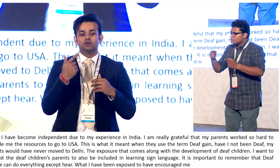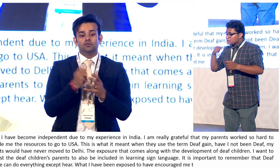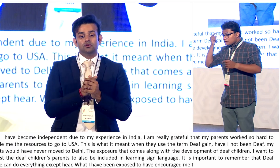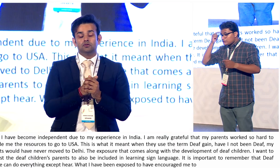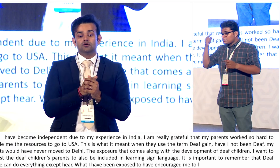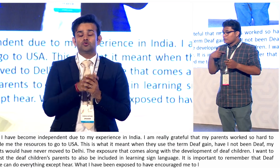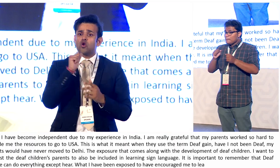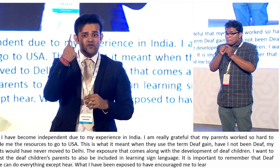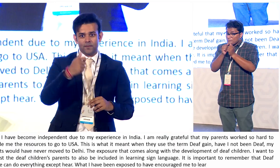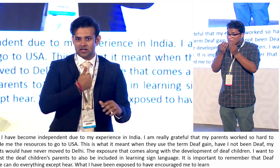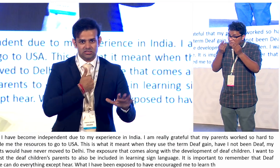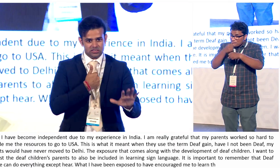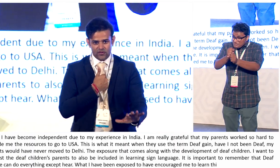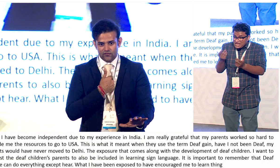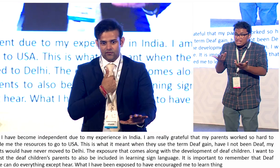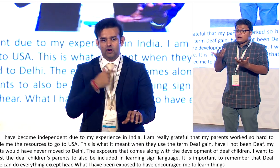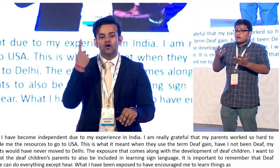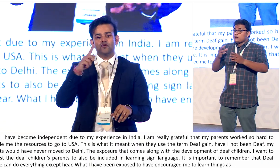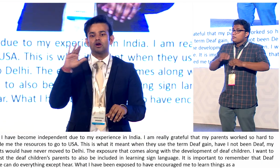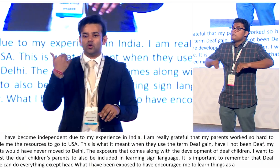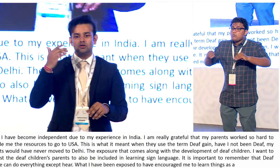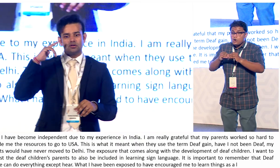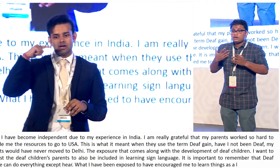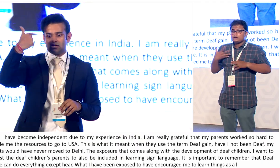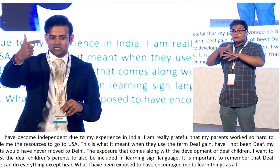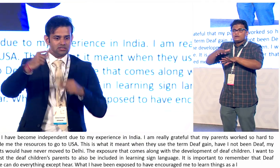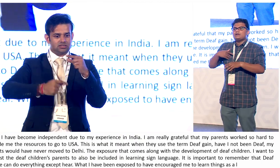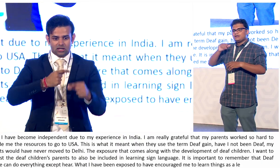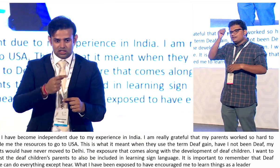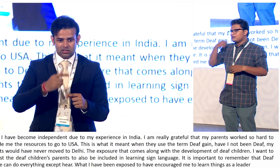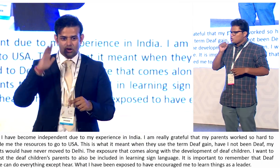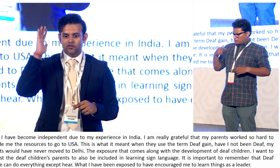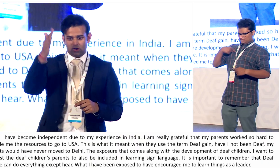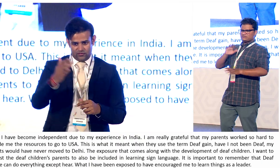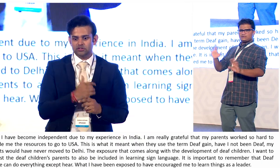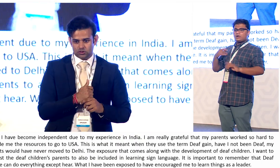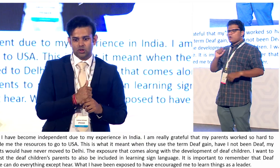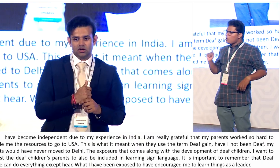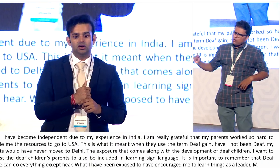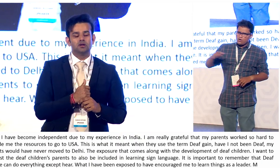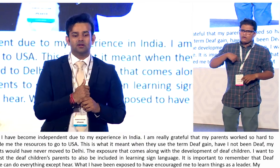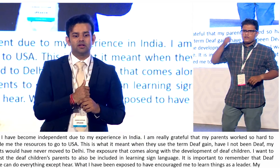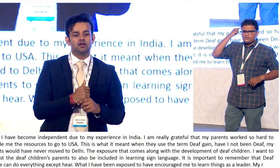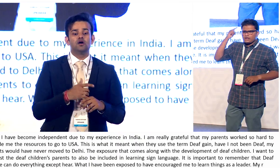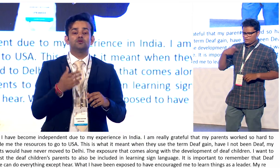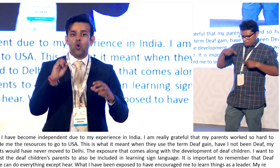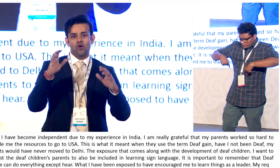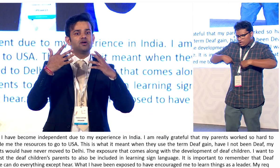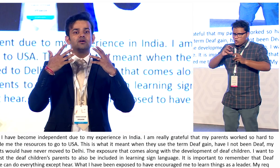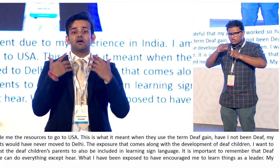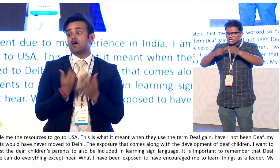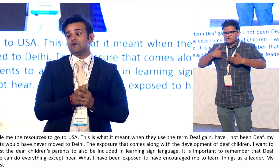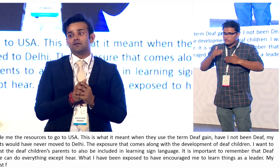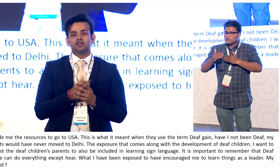to create a more accessible India, not just for me on a selfish level, but we need to think about our next generation, our future,